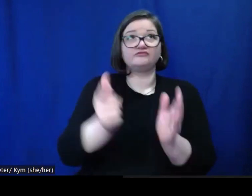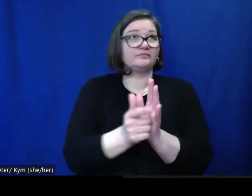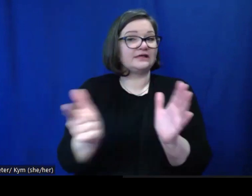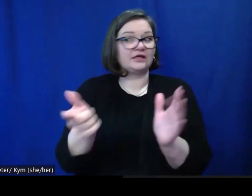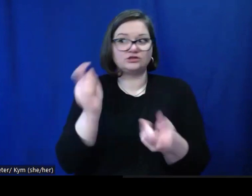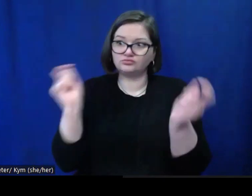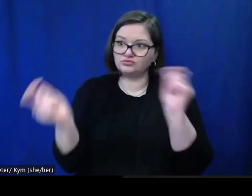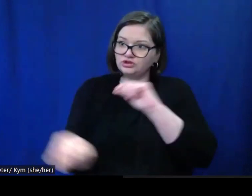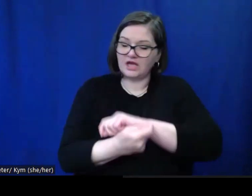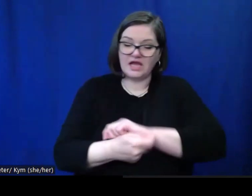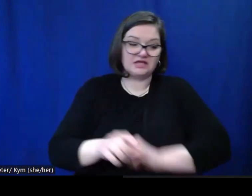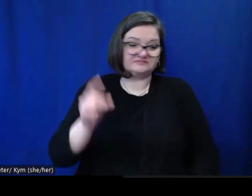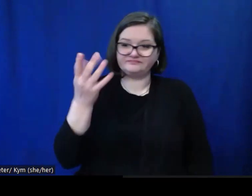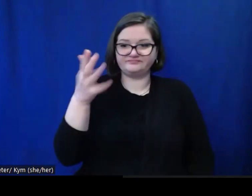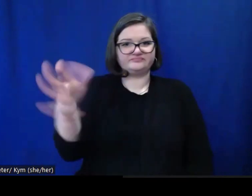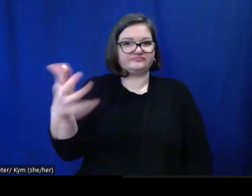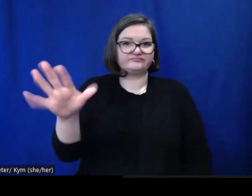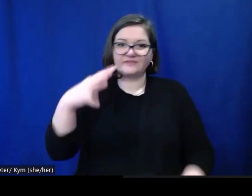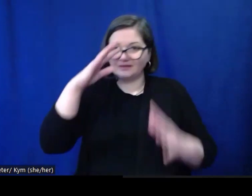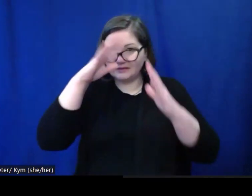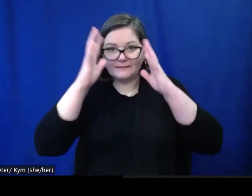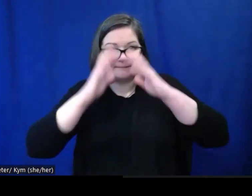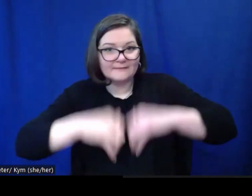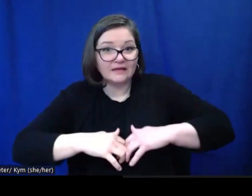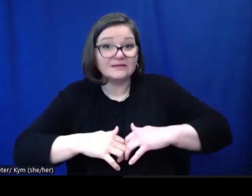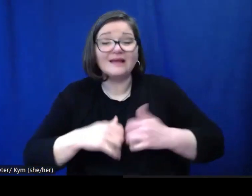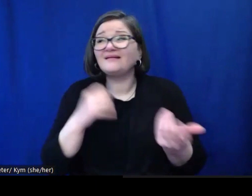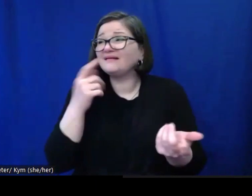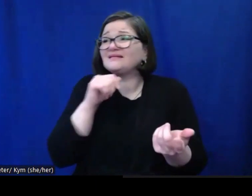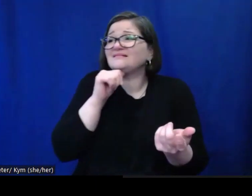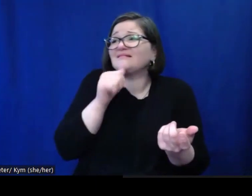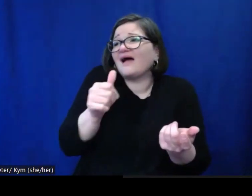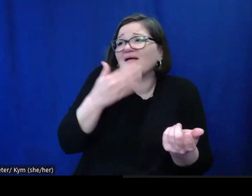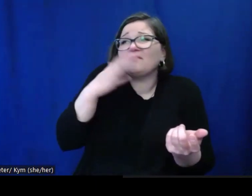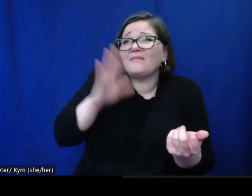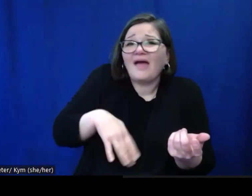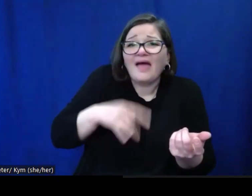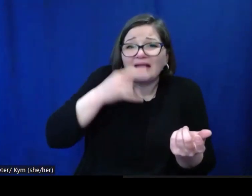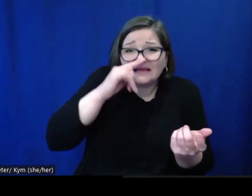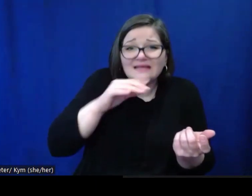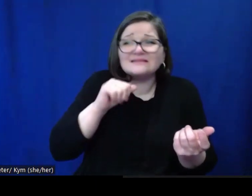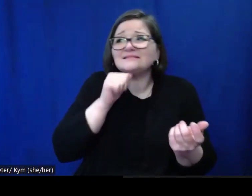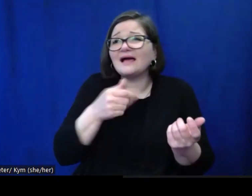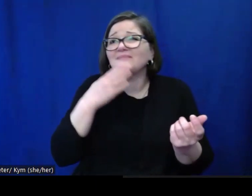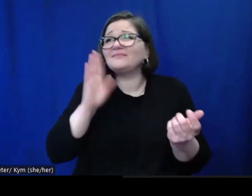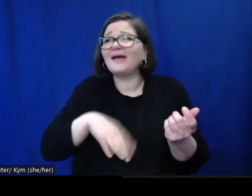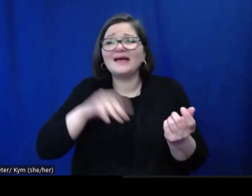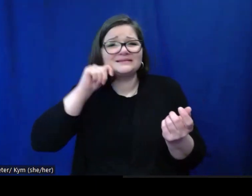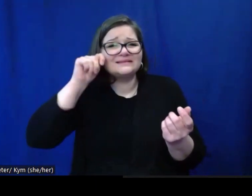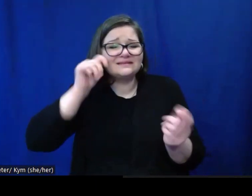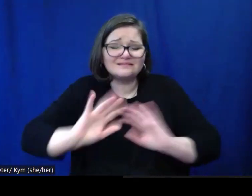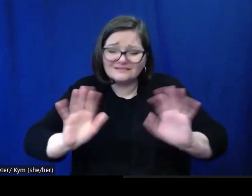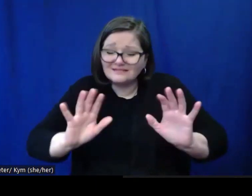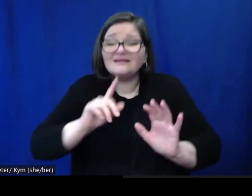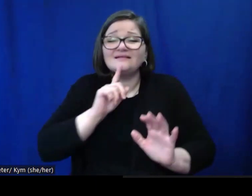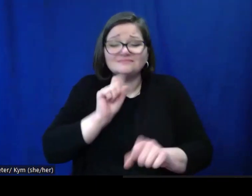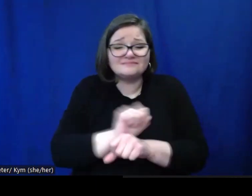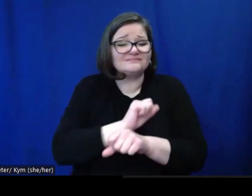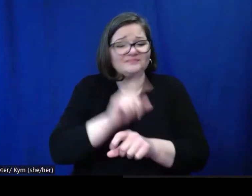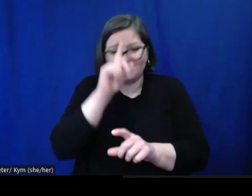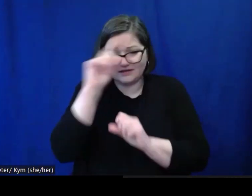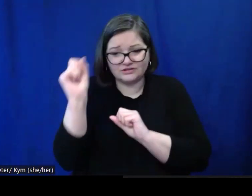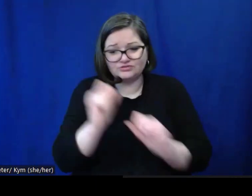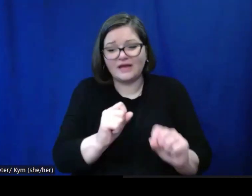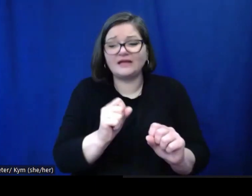is a meltdown for them. And it's not because they're bad kids, right? Or adolescents. It's because this is a strategy, or they haven't been taught